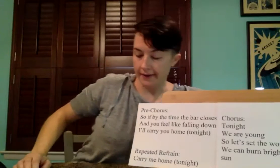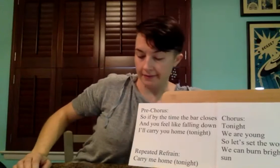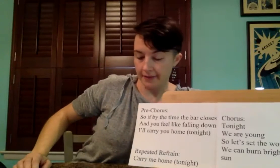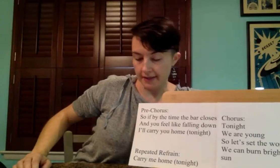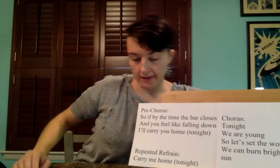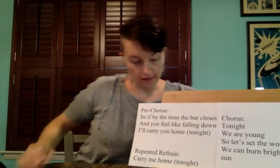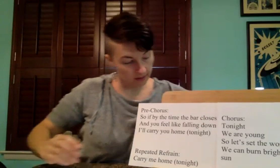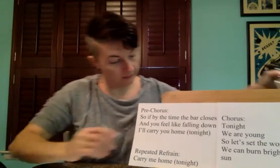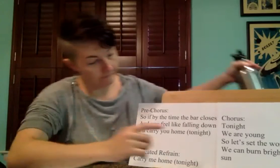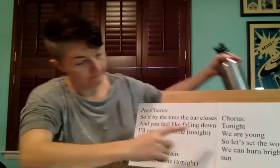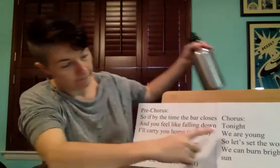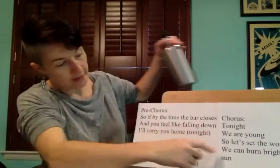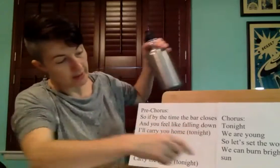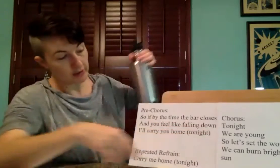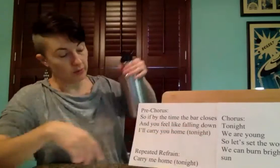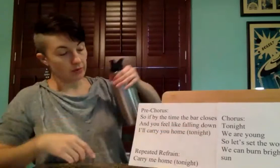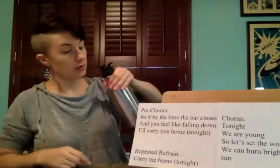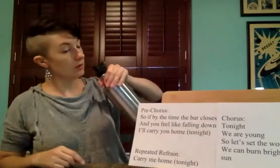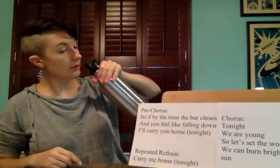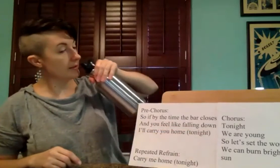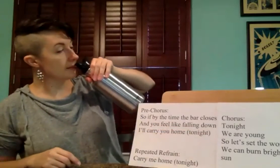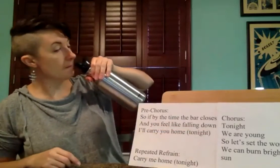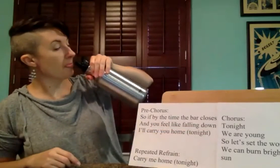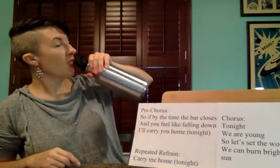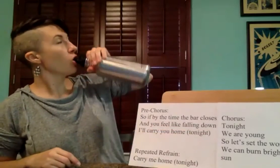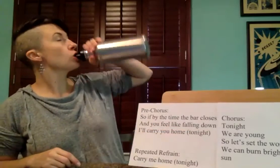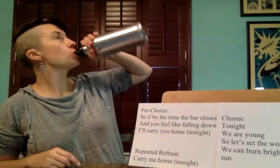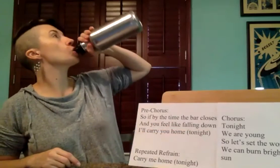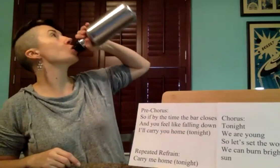And then for the actual chorus,